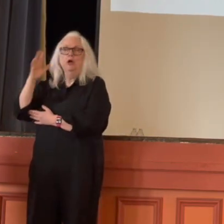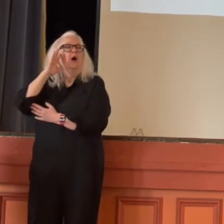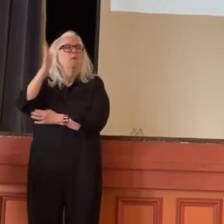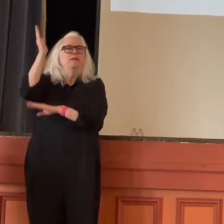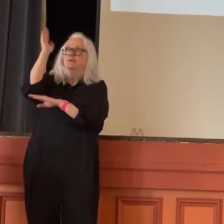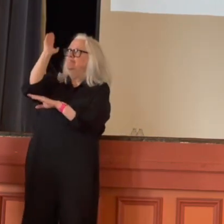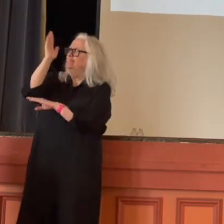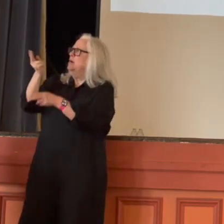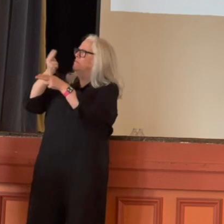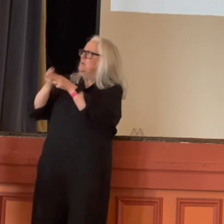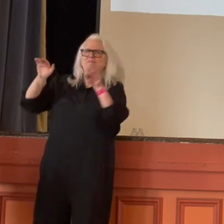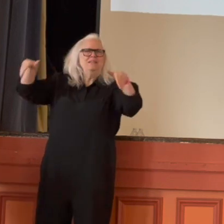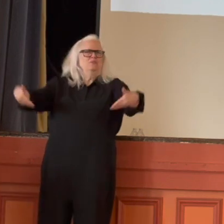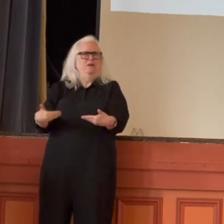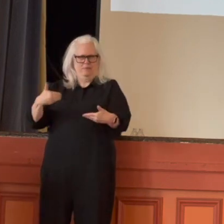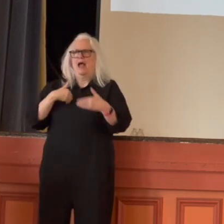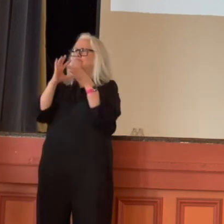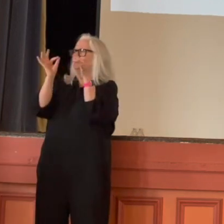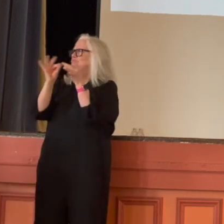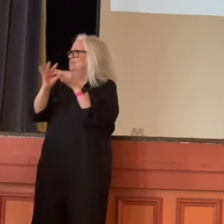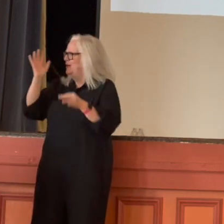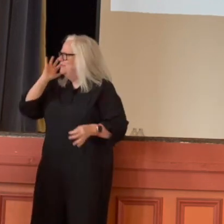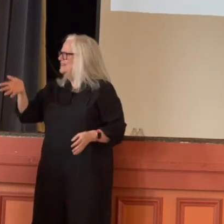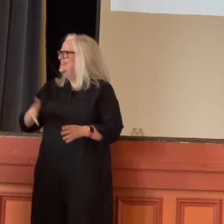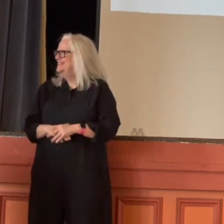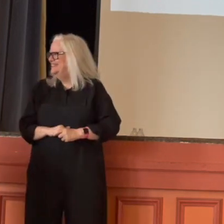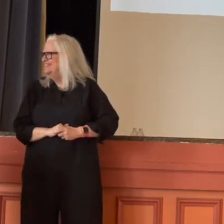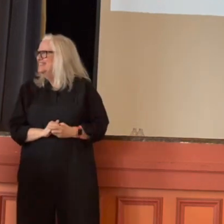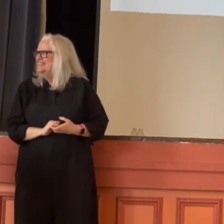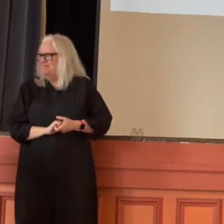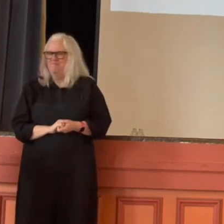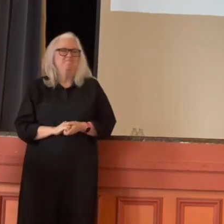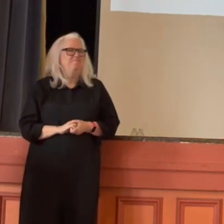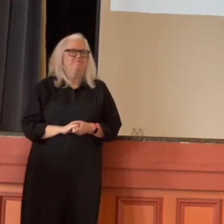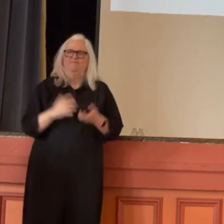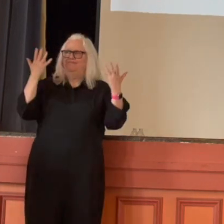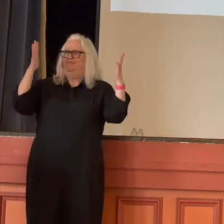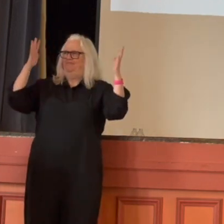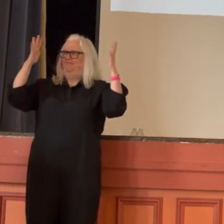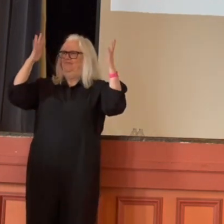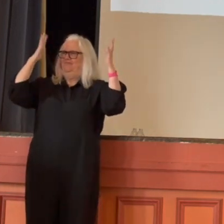brief introduction and have a few words. Thank you, Art.